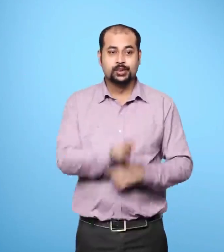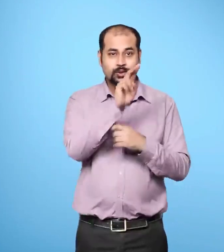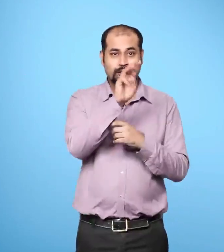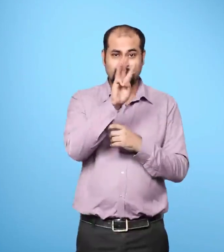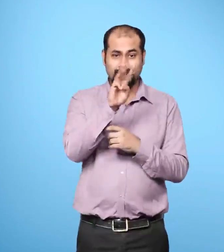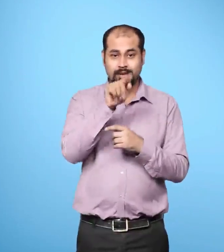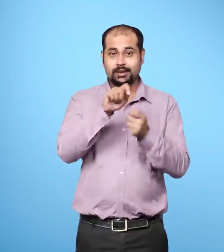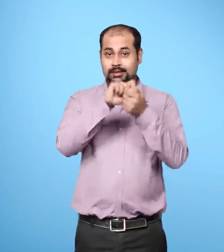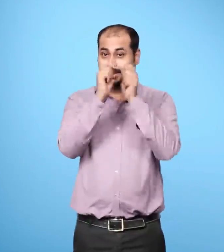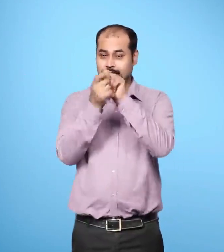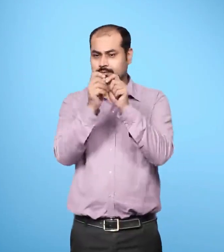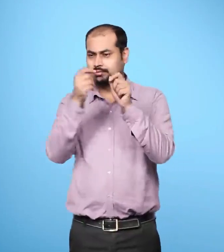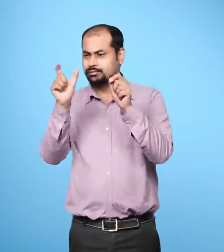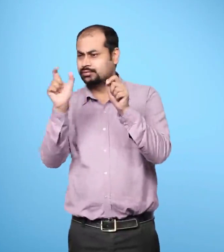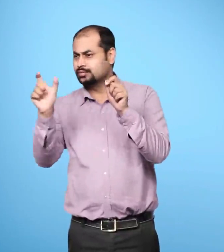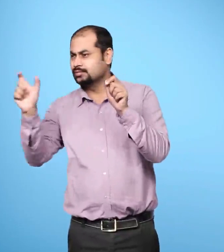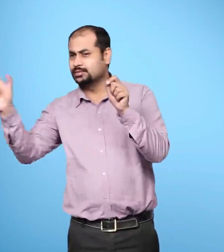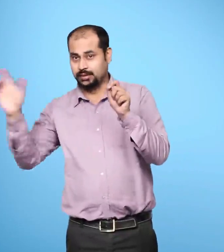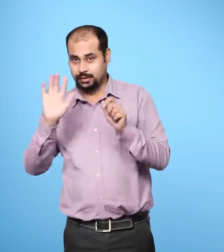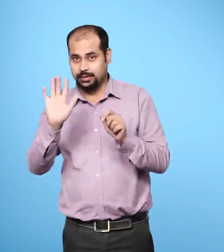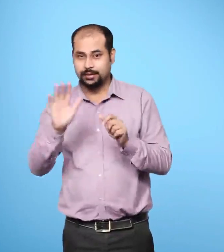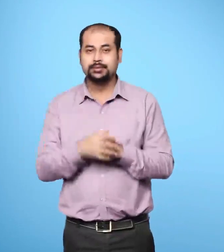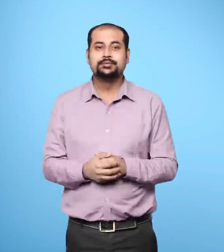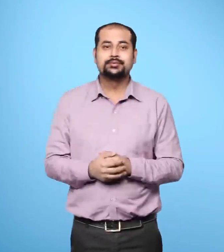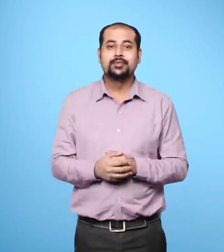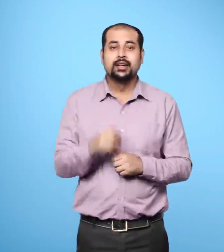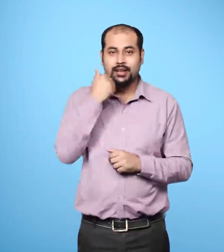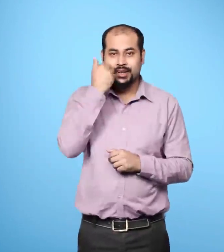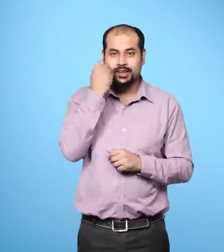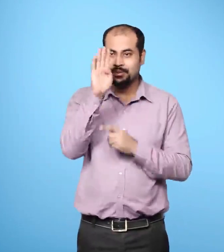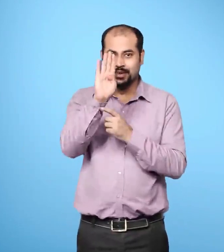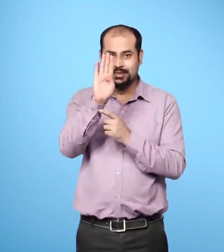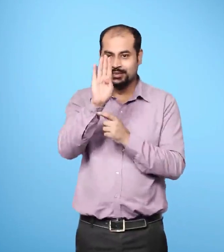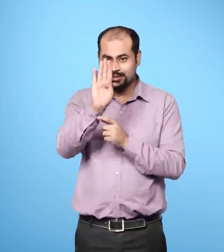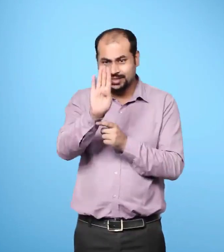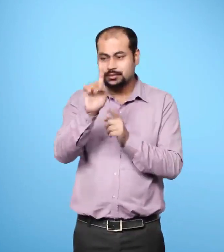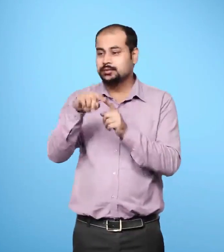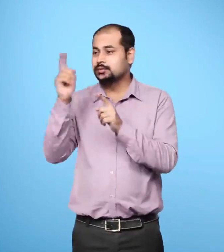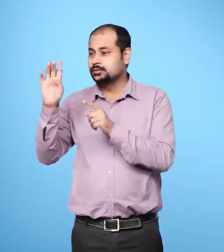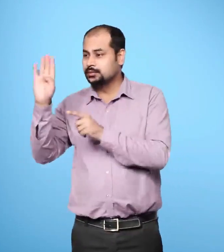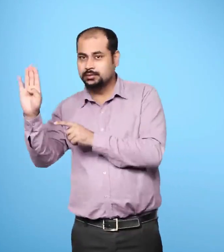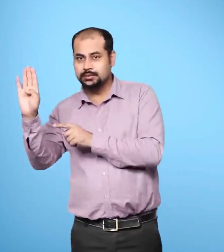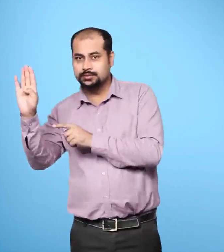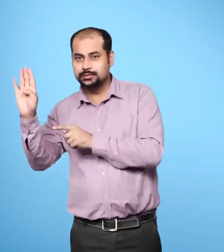2 yellow 10-point cards and 3 blue cards drawn as answer.